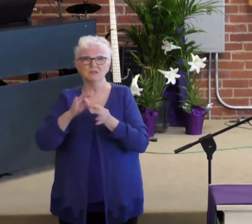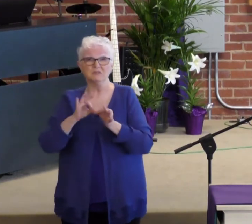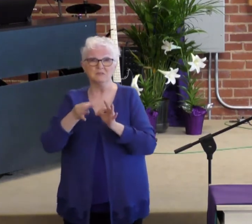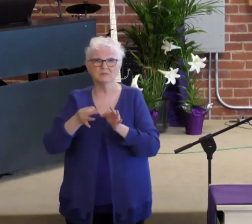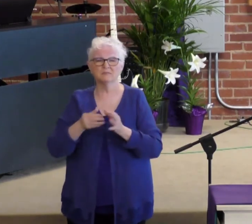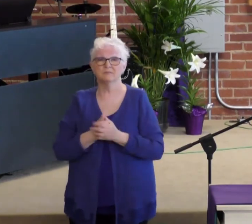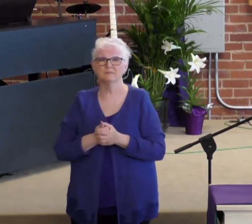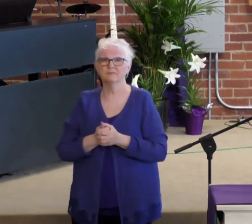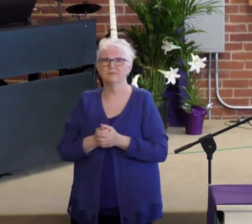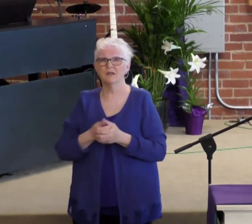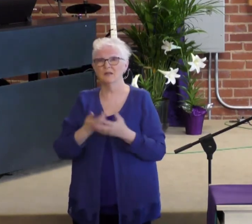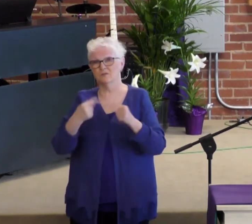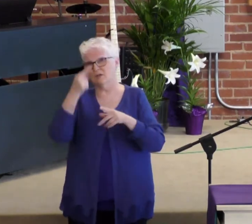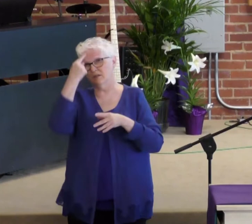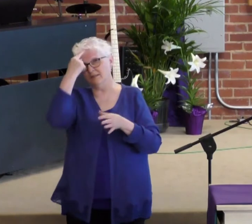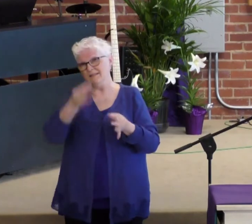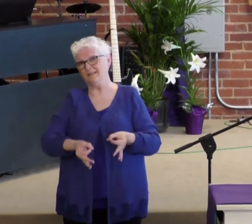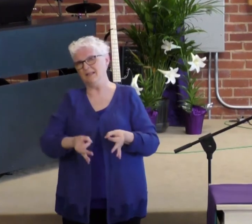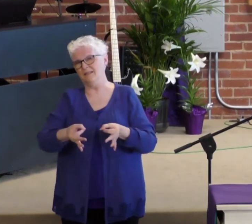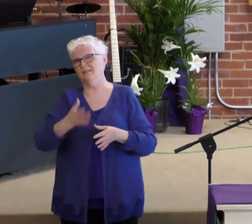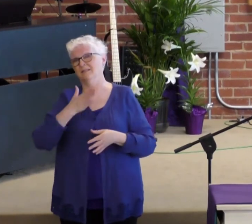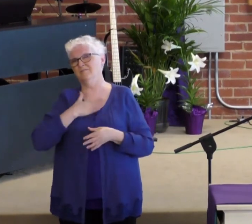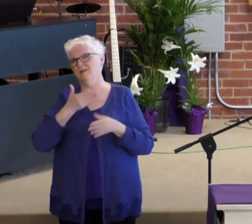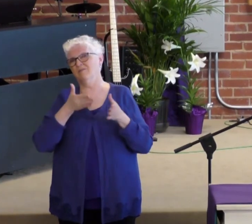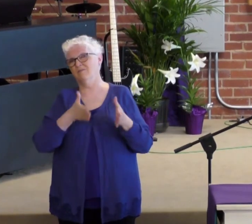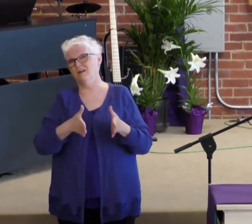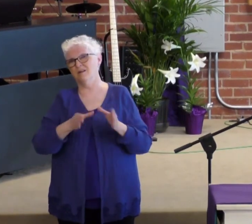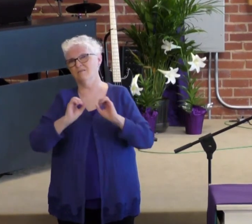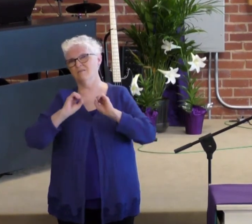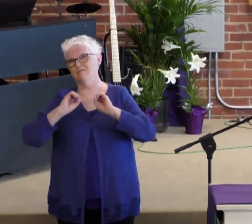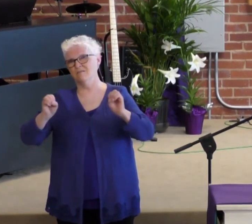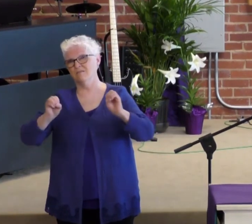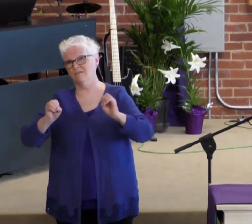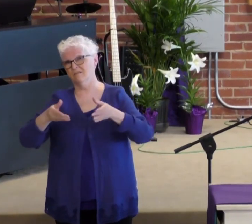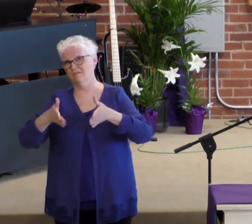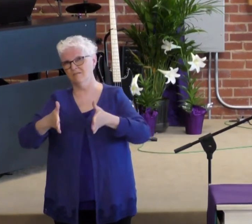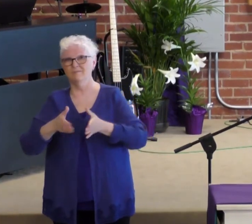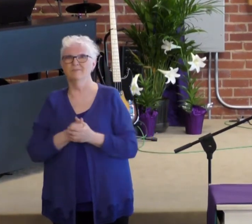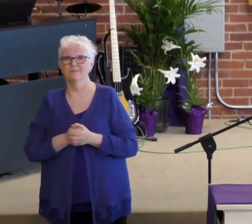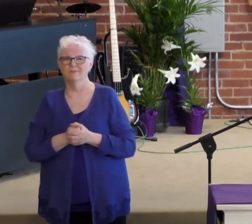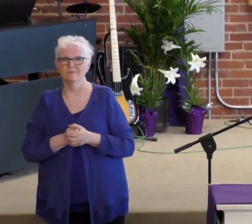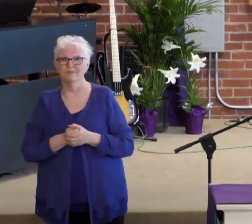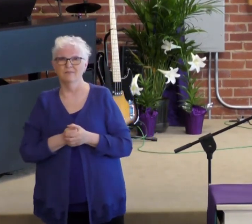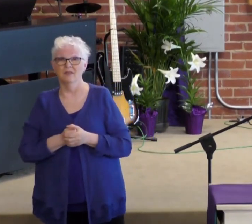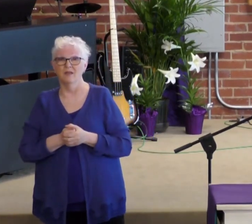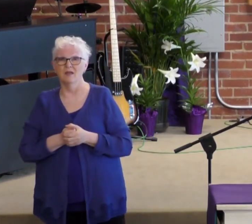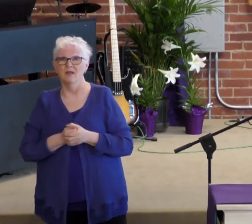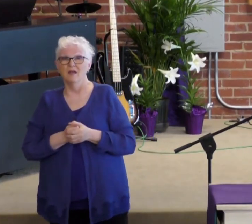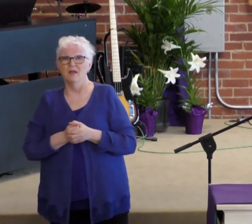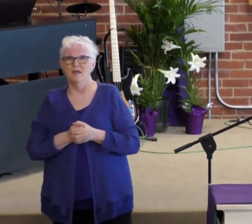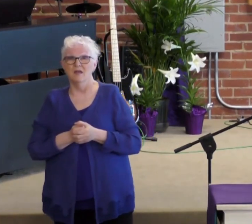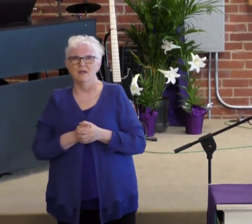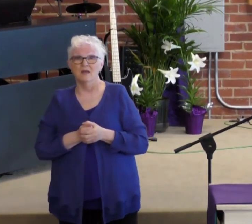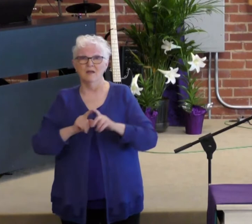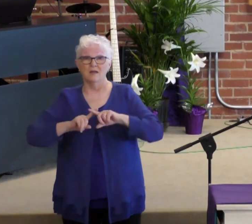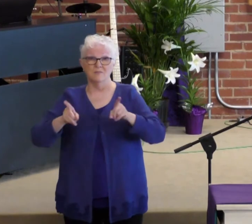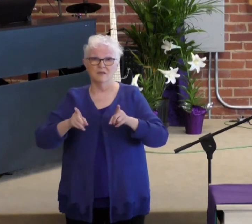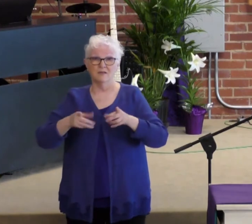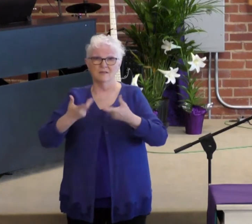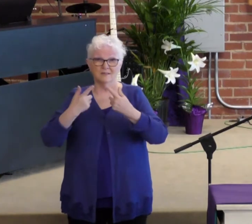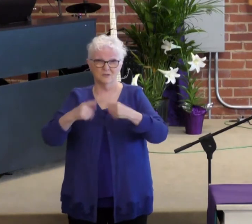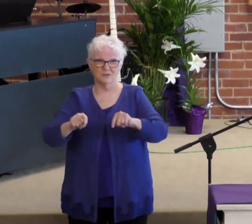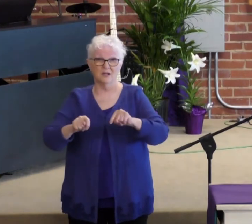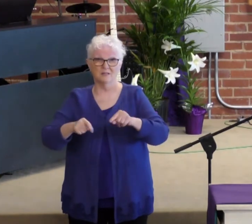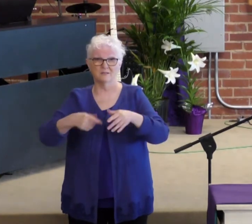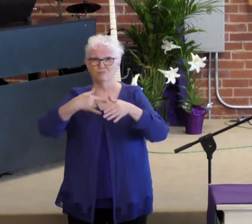to decide that it's going to be my way or the highway. But when they tried to trick Jesus into the